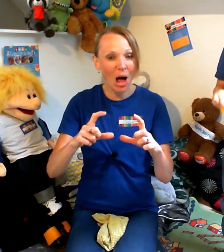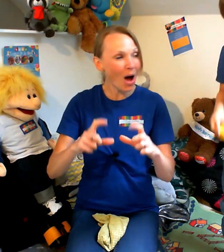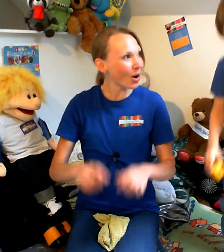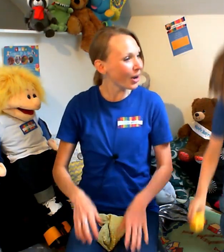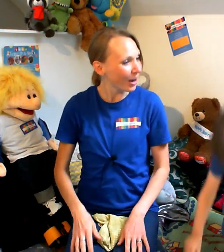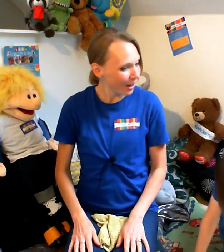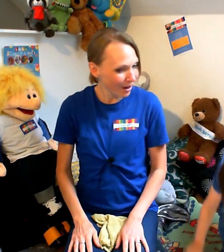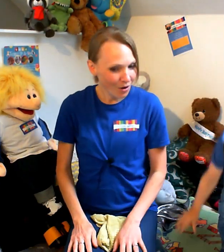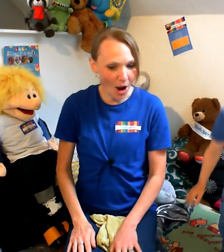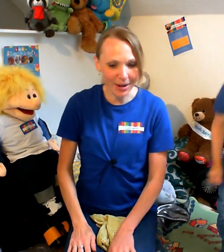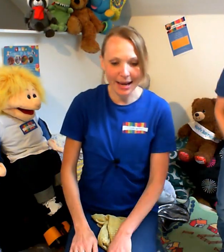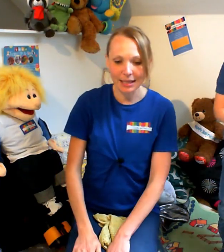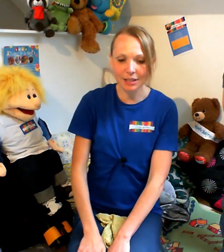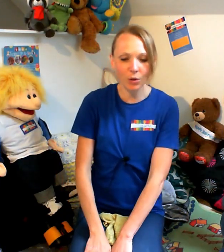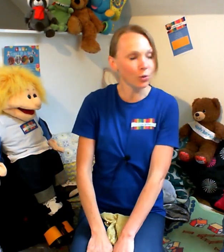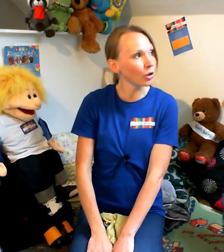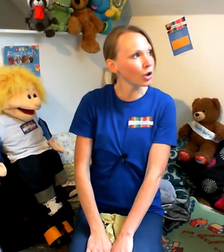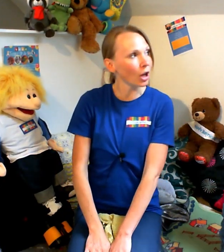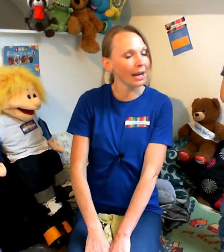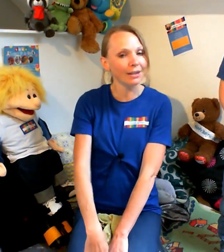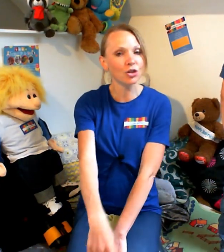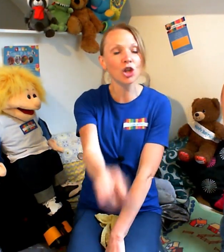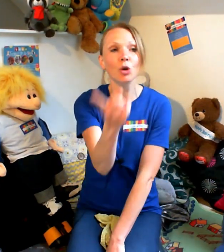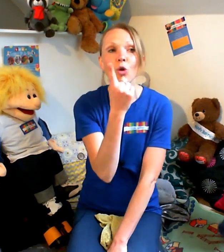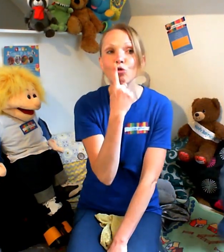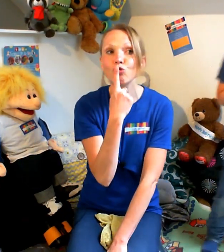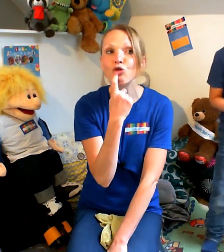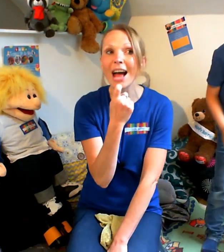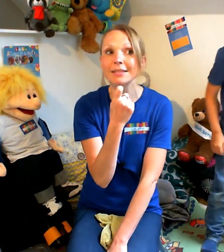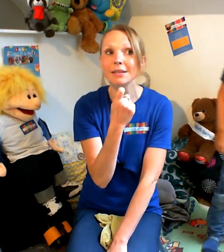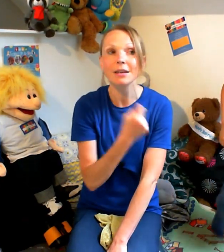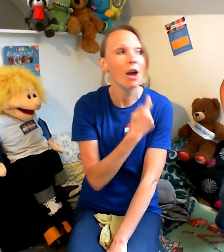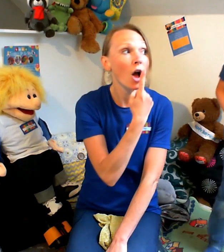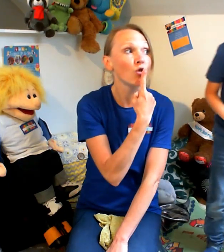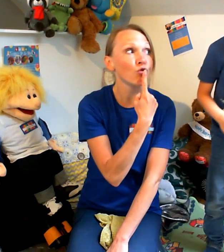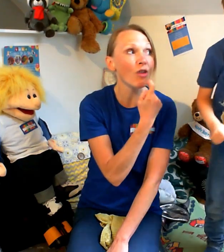block. Okay, let's go on to another colour. Let's do red. Red.